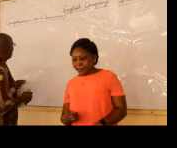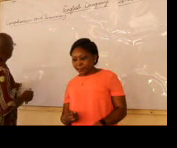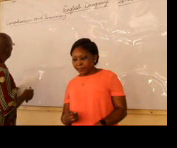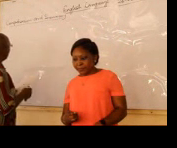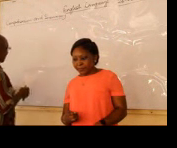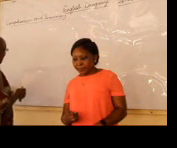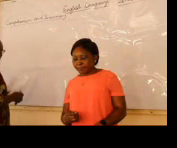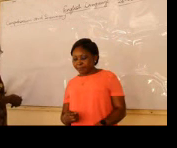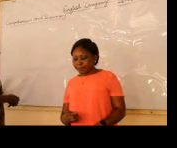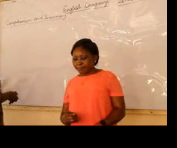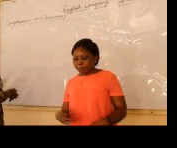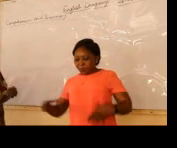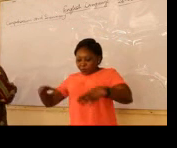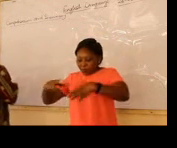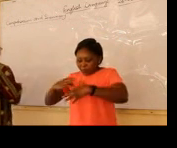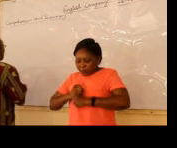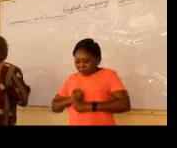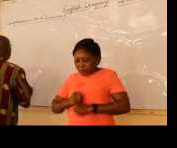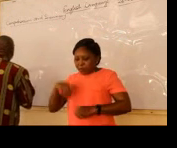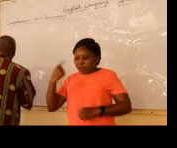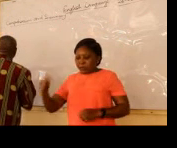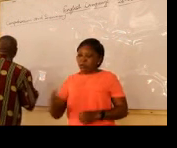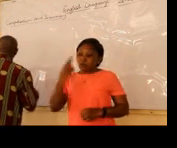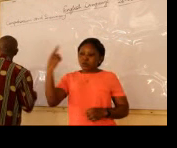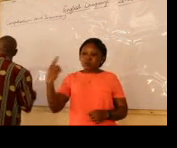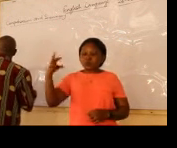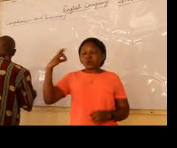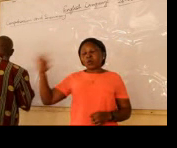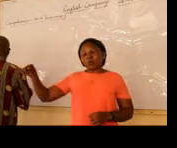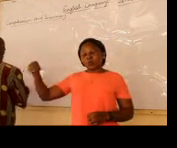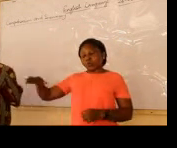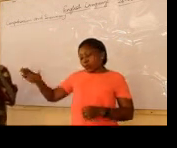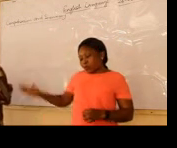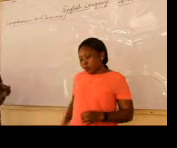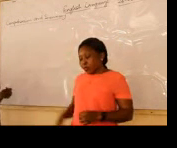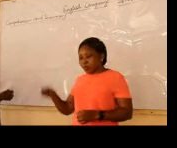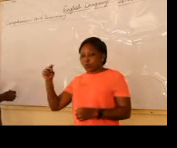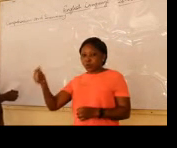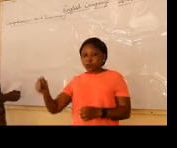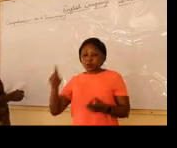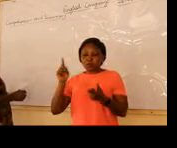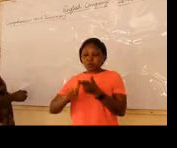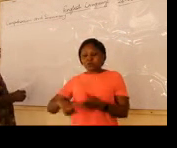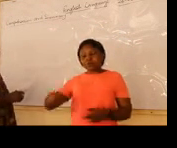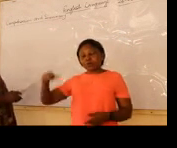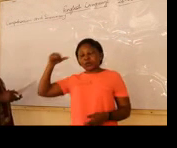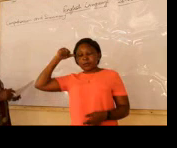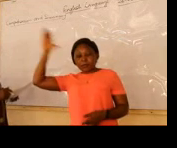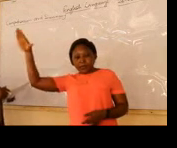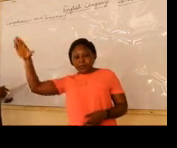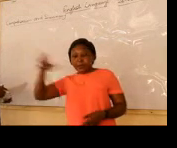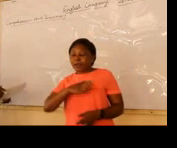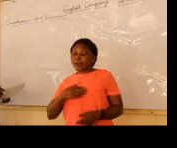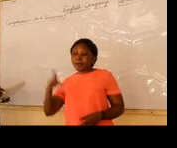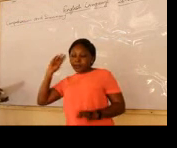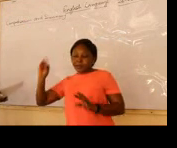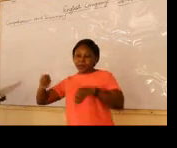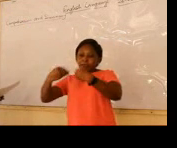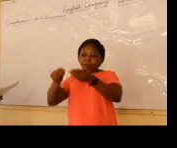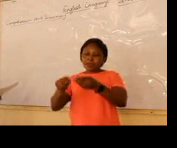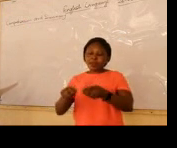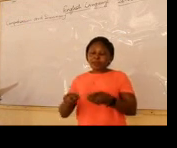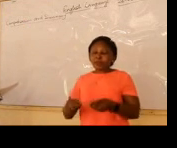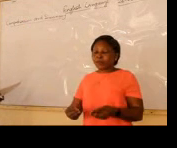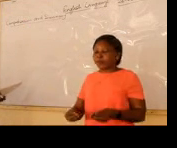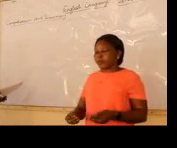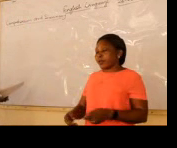summarize the use of dog to man, and he gave in various